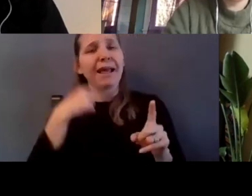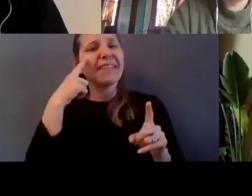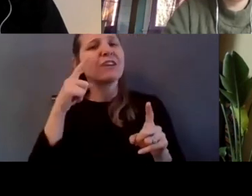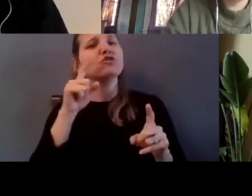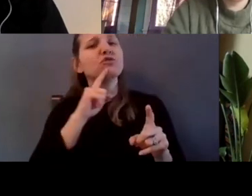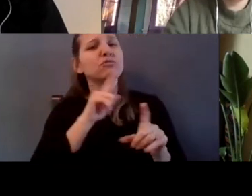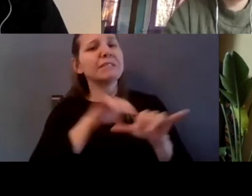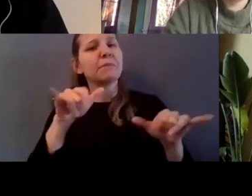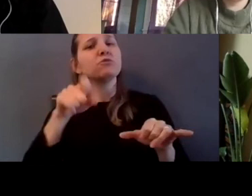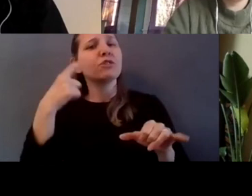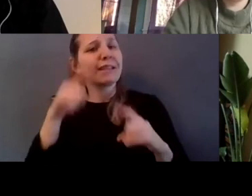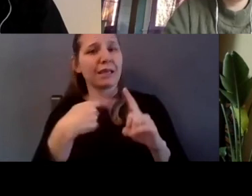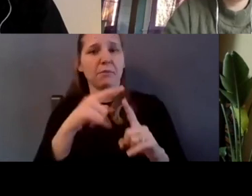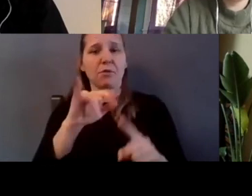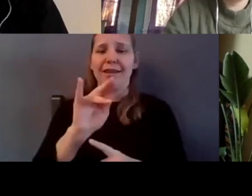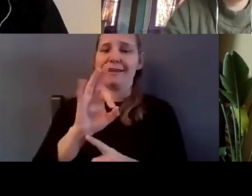same kinds of ways